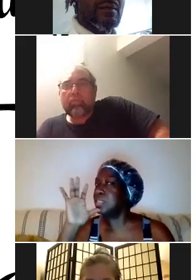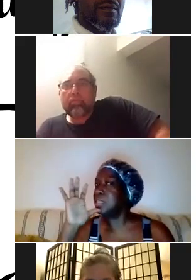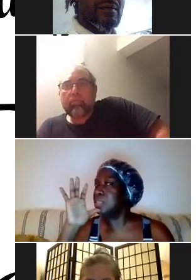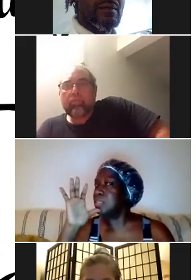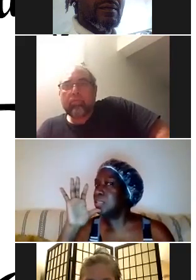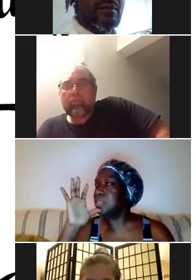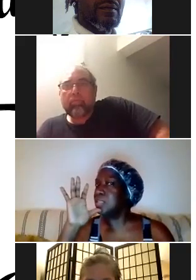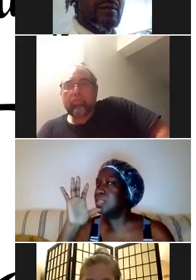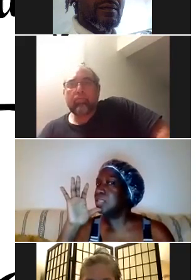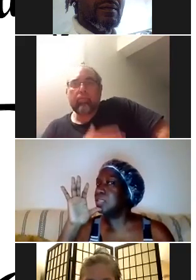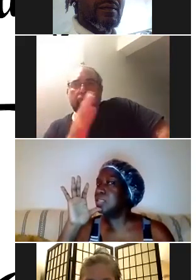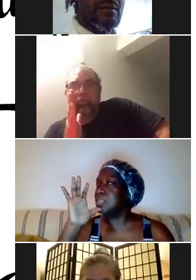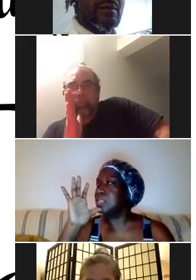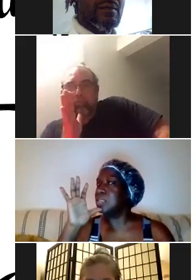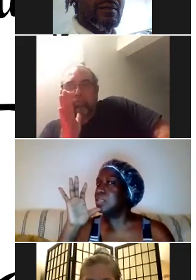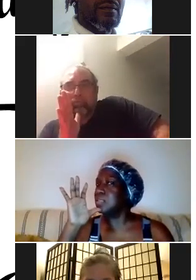mother.